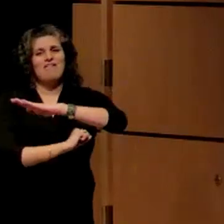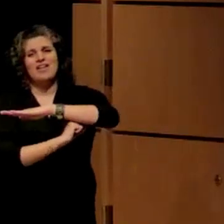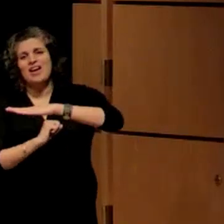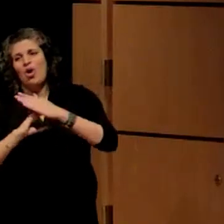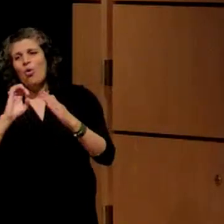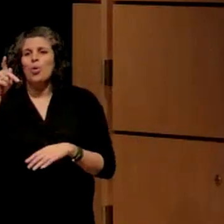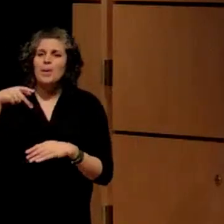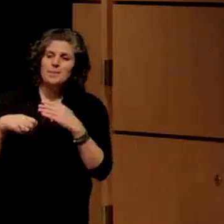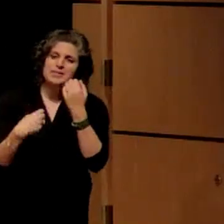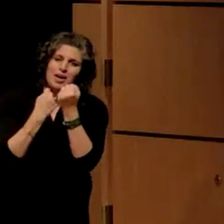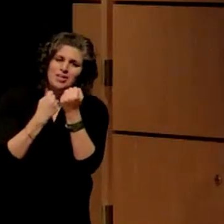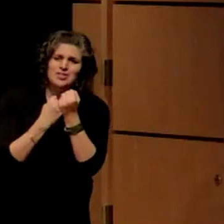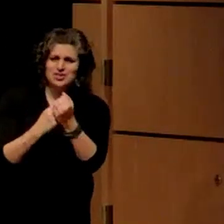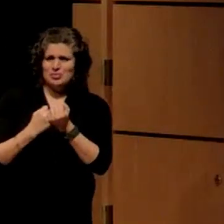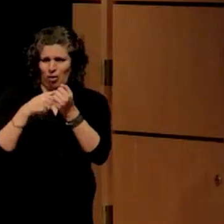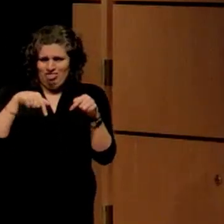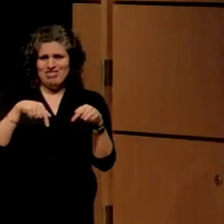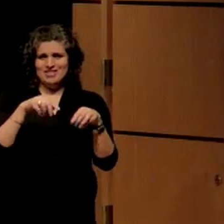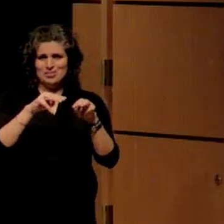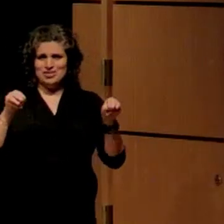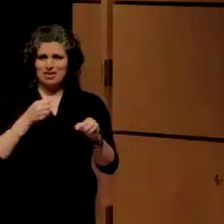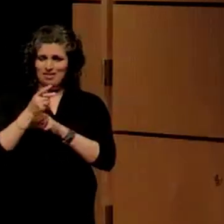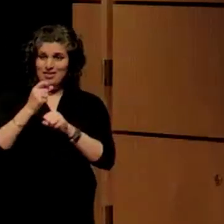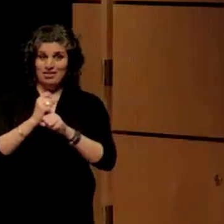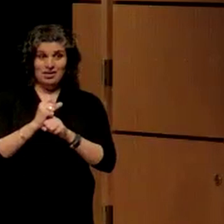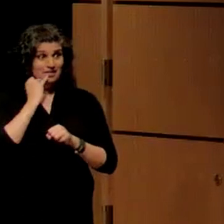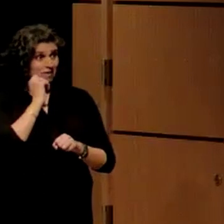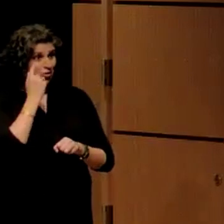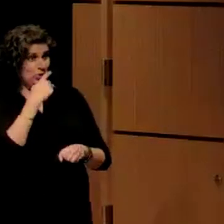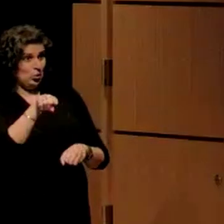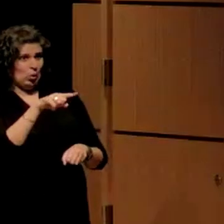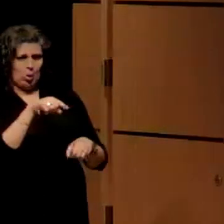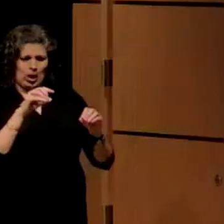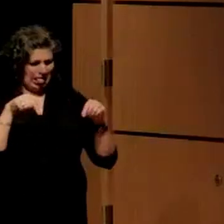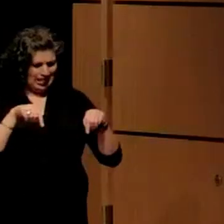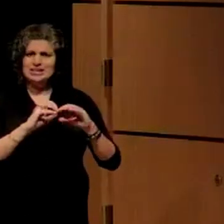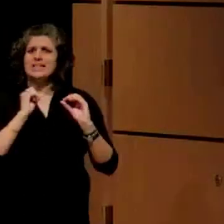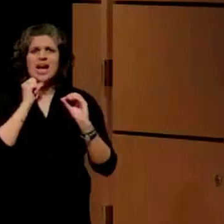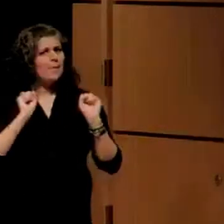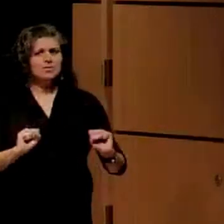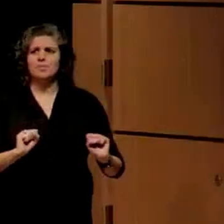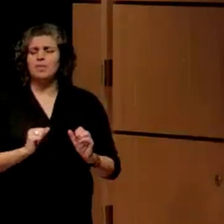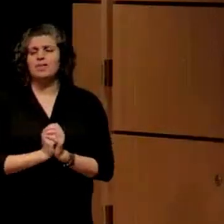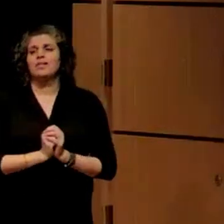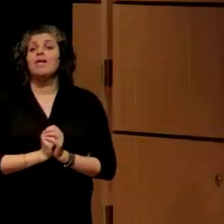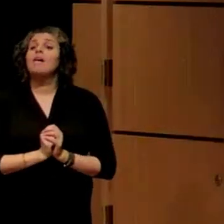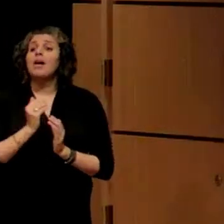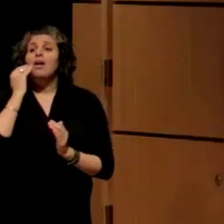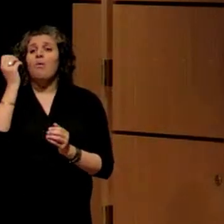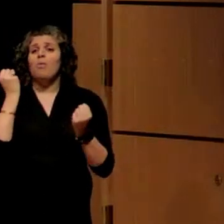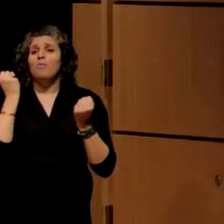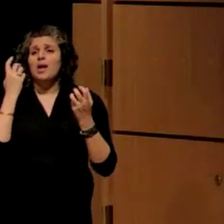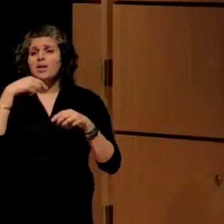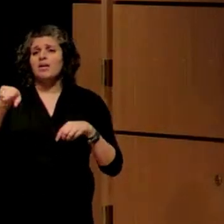sponsors who support this museum annually. Without you, none of this would be possible. Now, I know many of